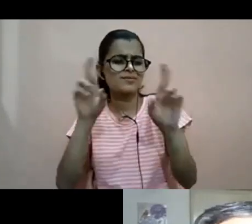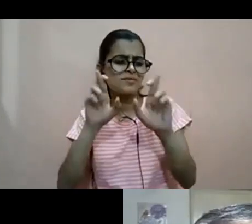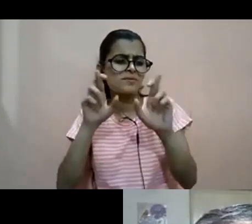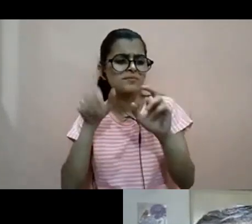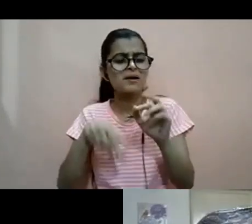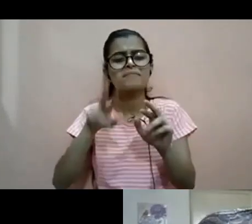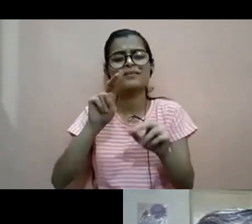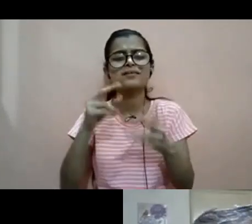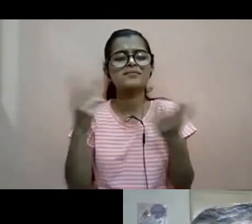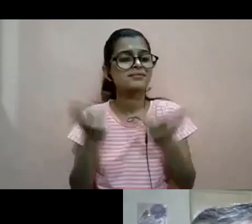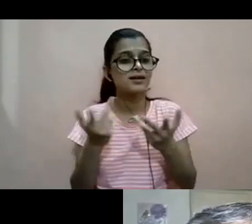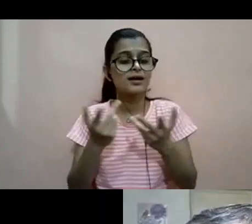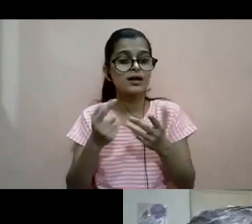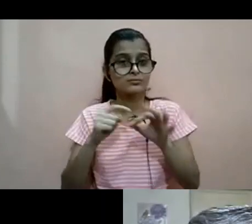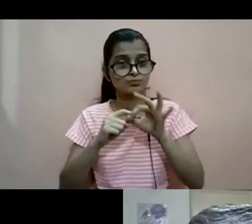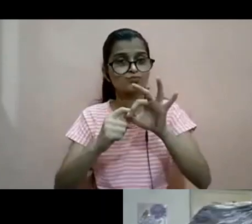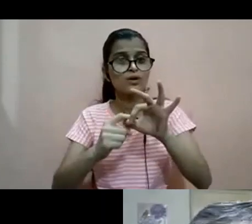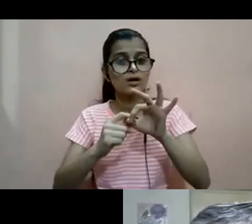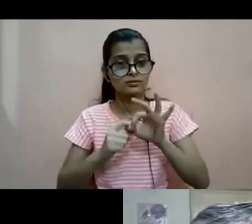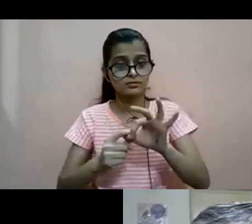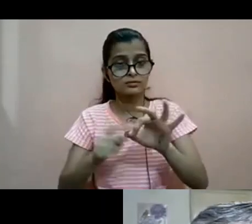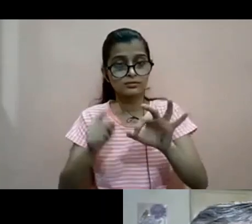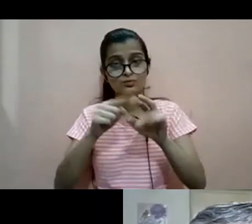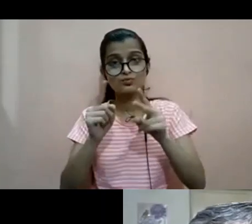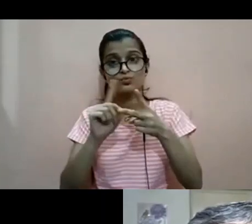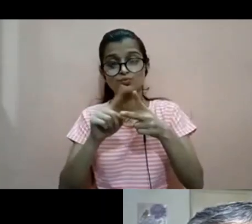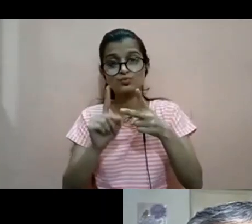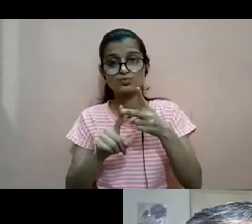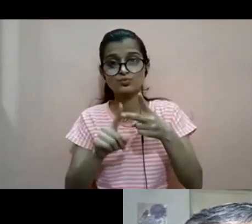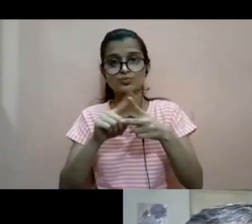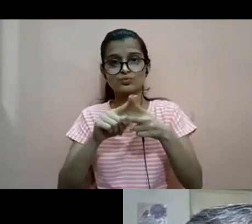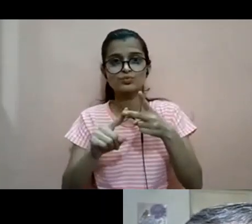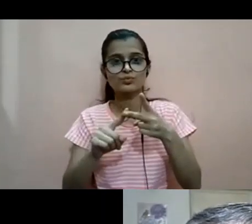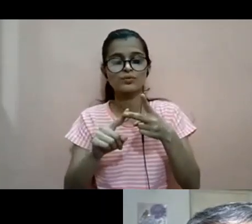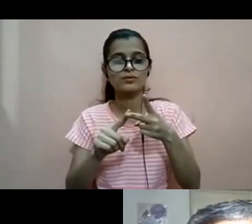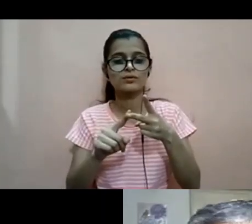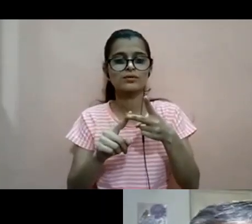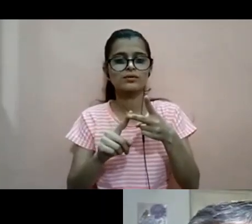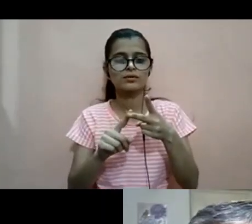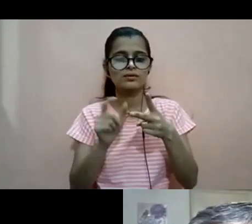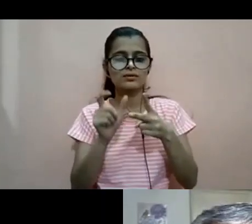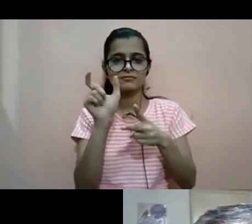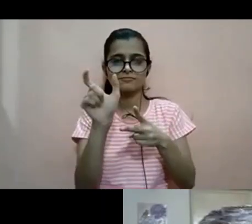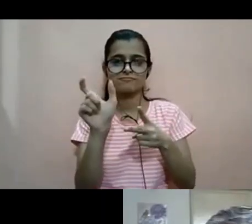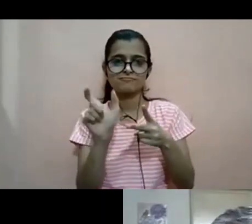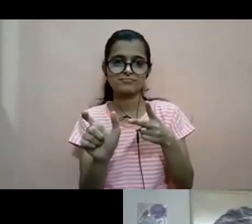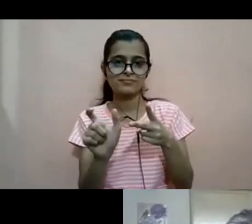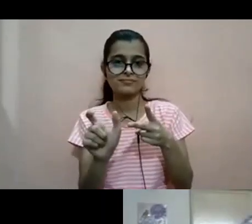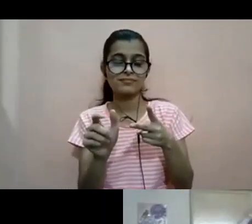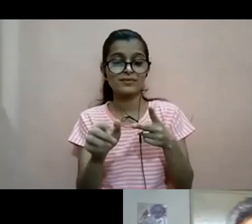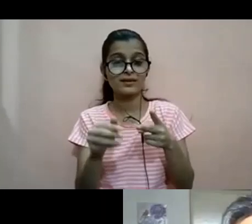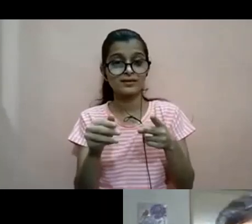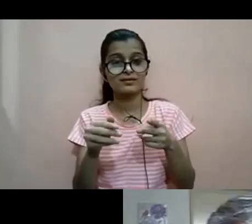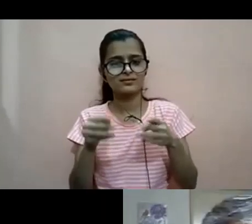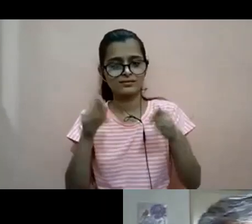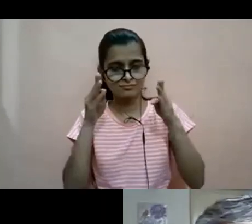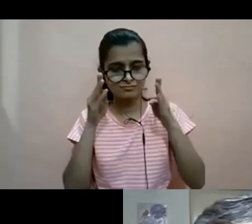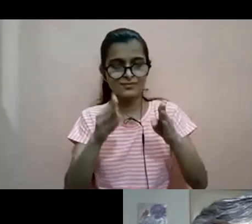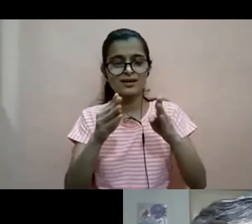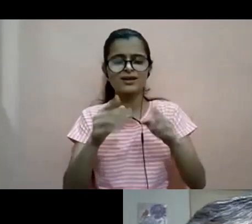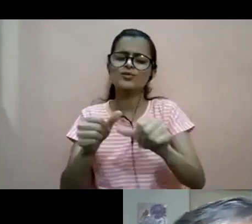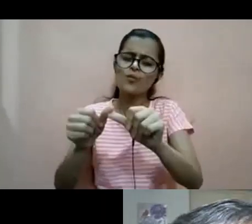to both the questions and the way he poses them, and to the possible answers that he pushes us